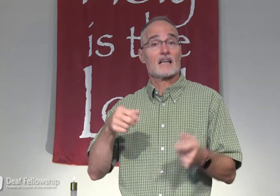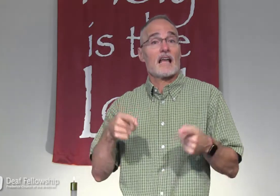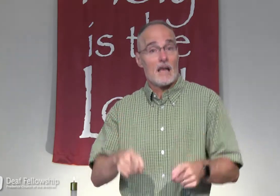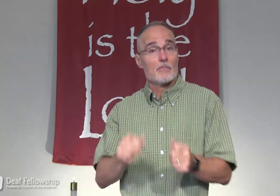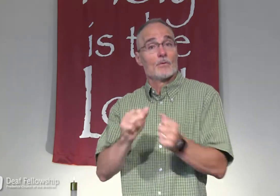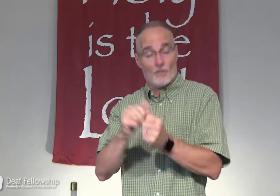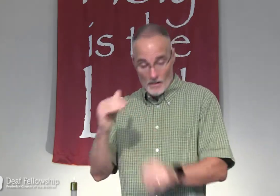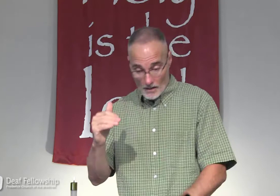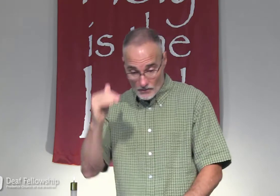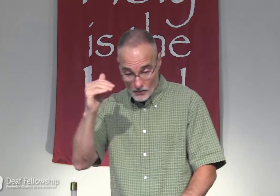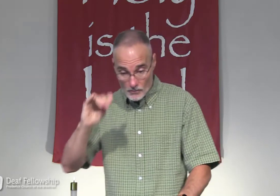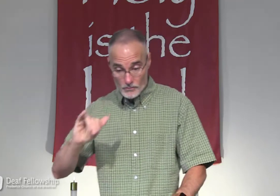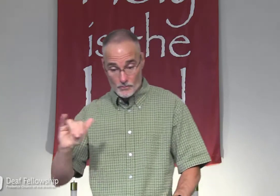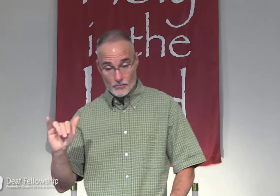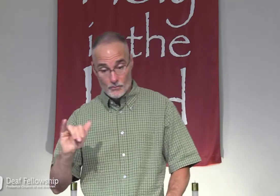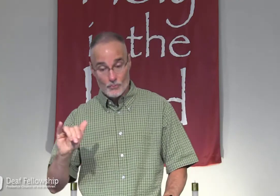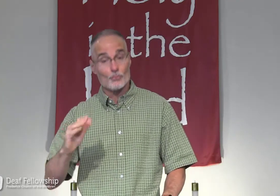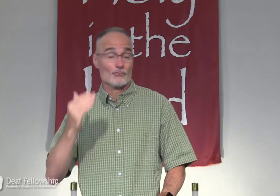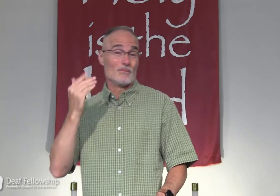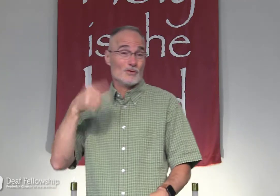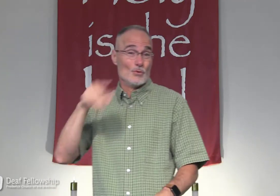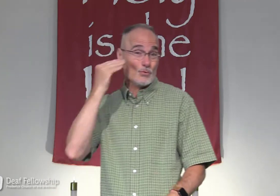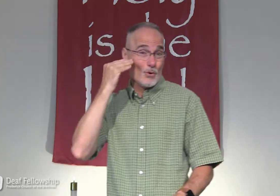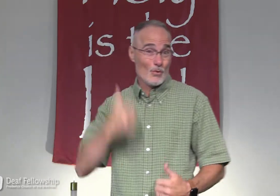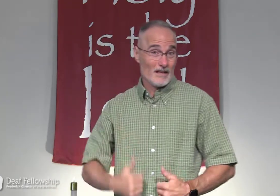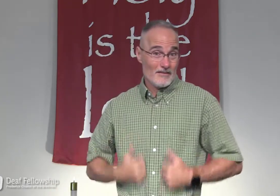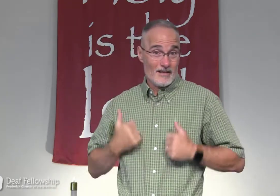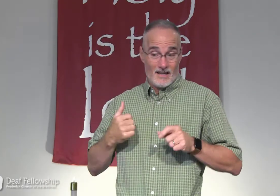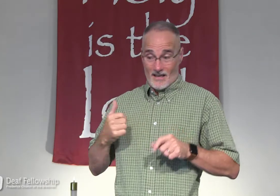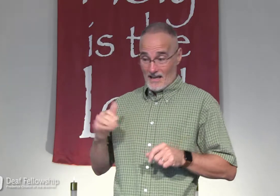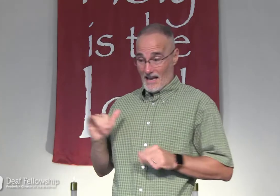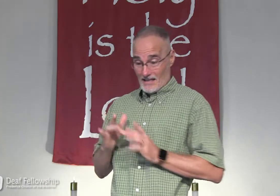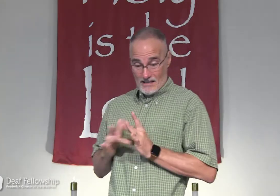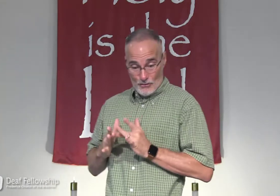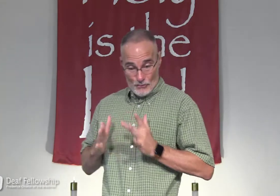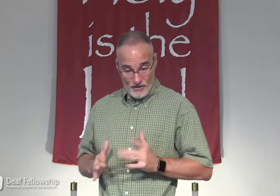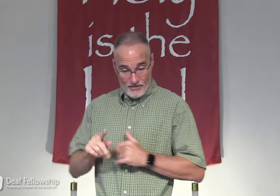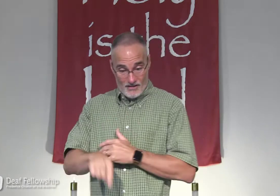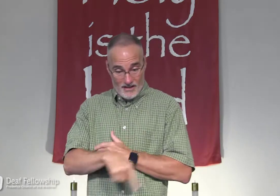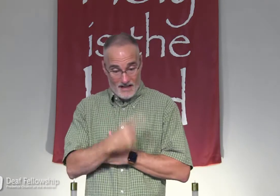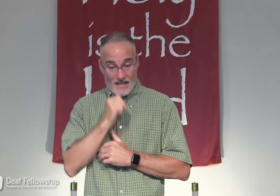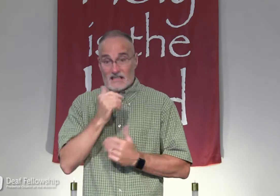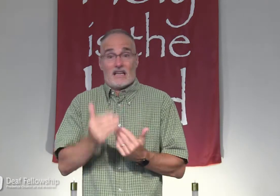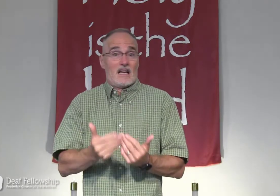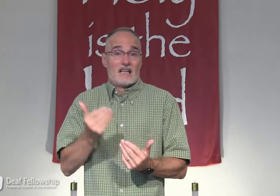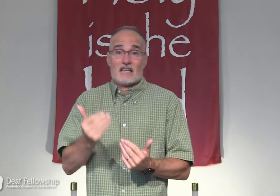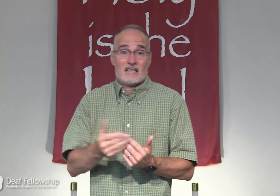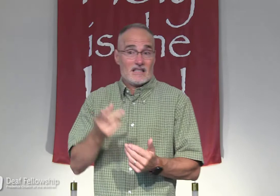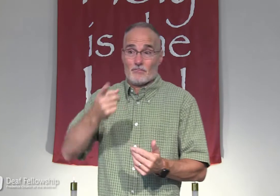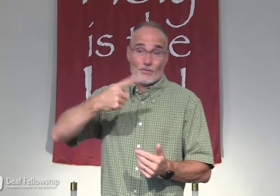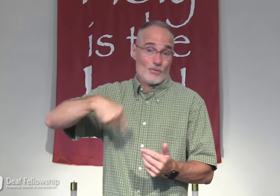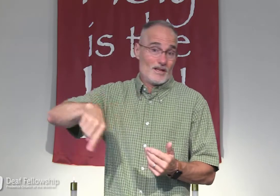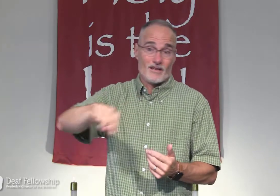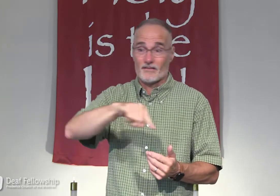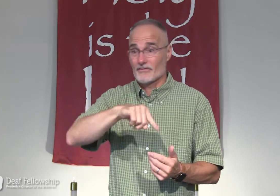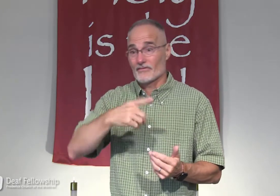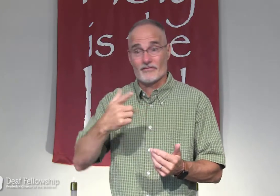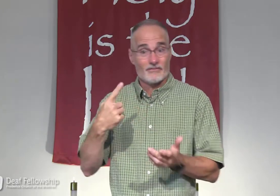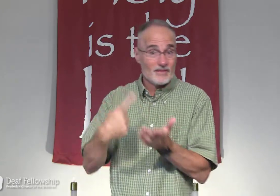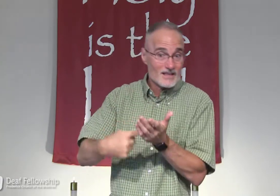But of course, apostasy can happen with adults too. You know that living as a Christian today